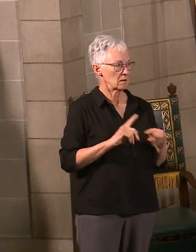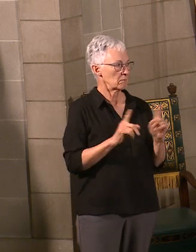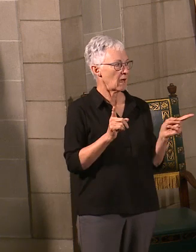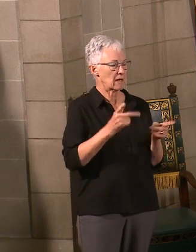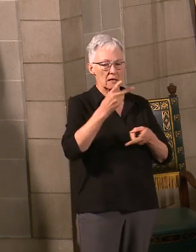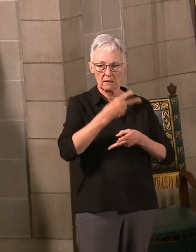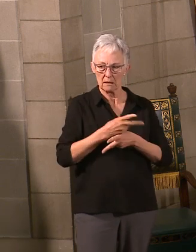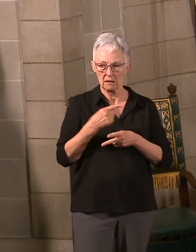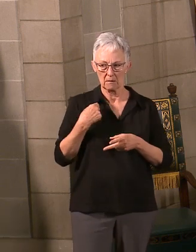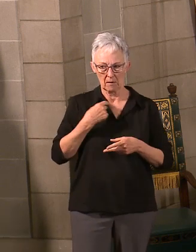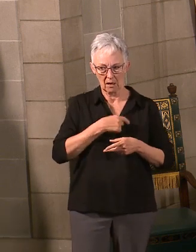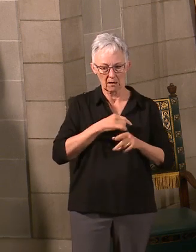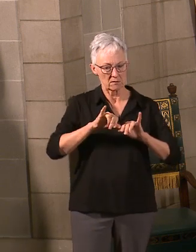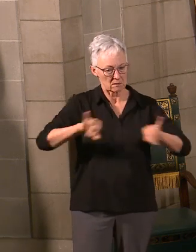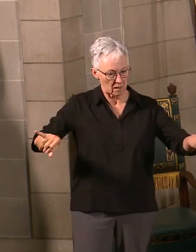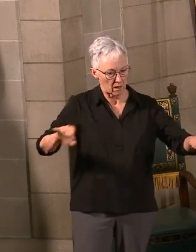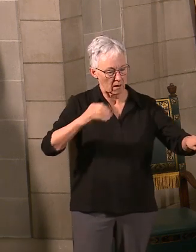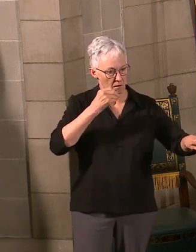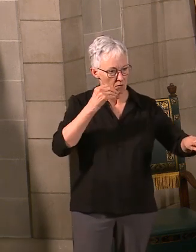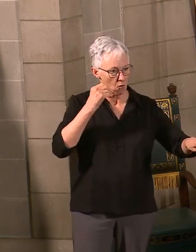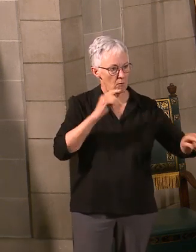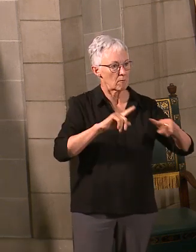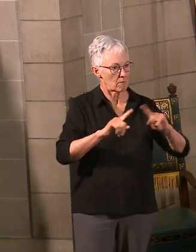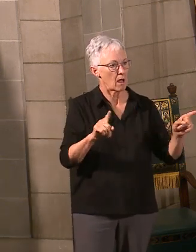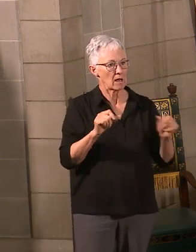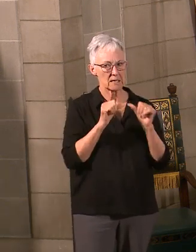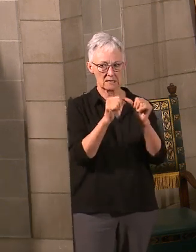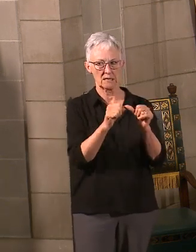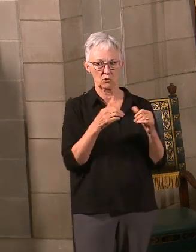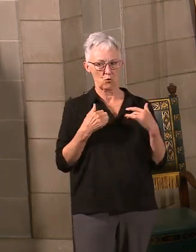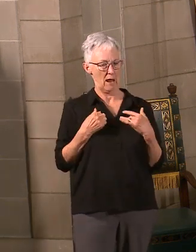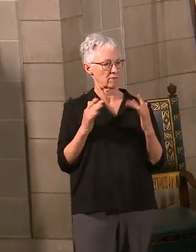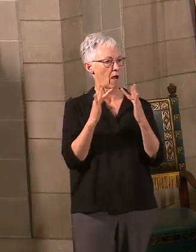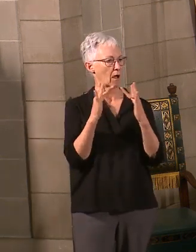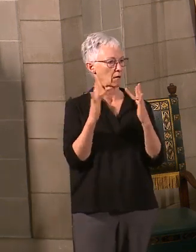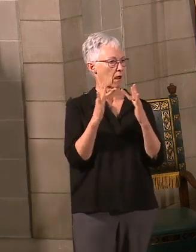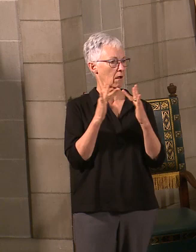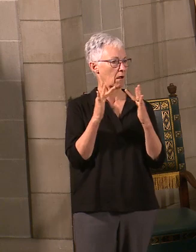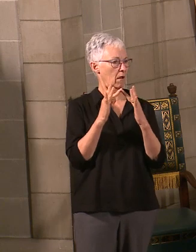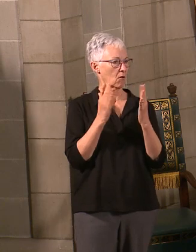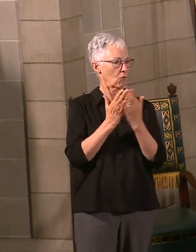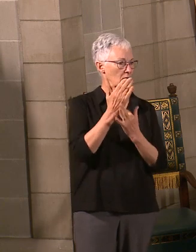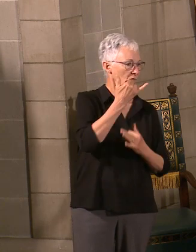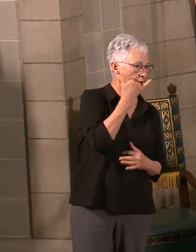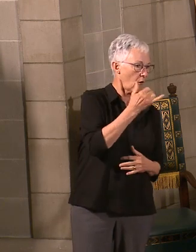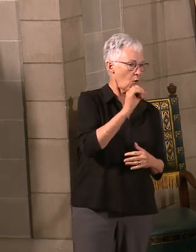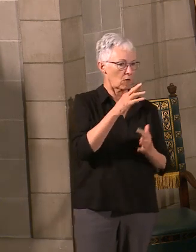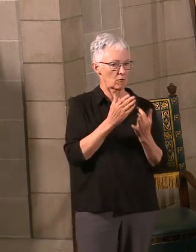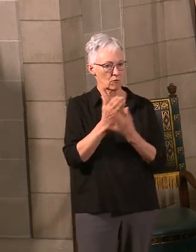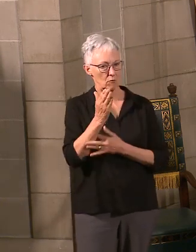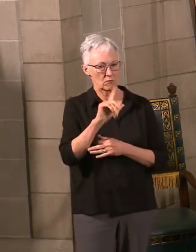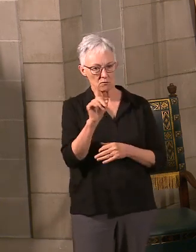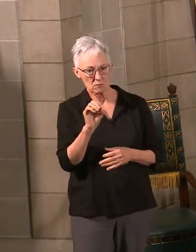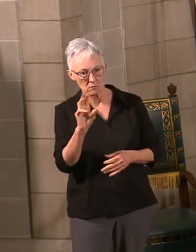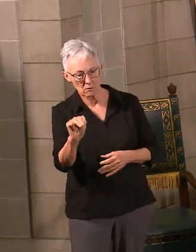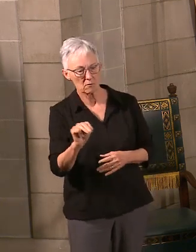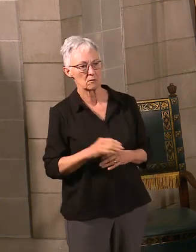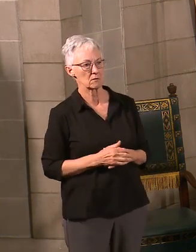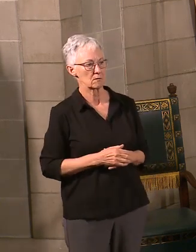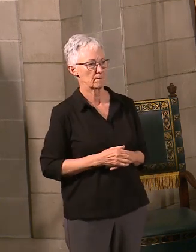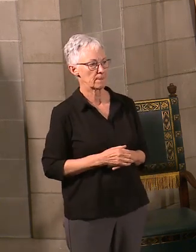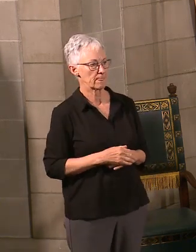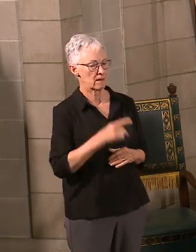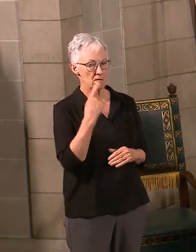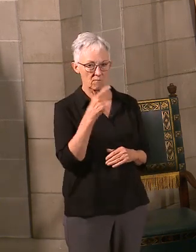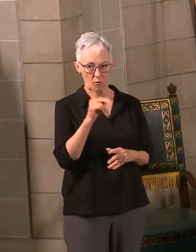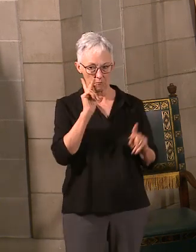connected. Find ways to be able to stay connected with folks. And other people were doing things, and, I'd ask you to reach out for